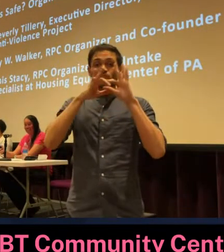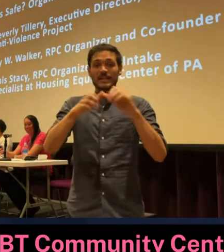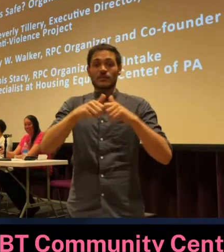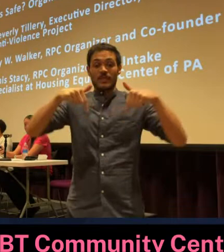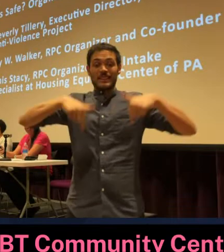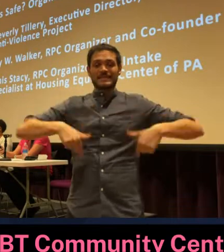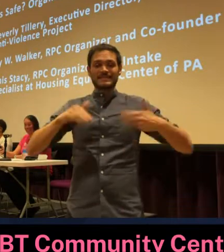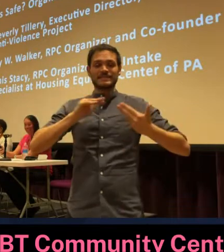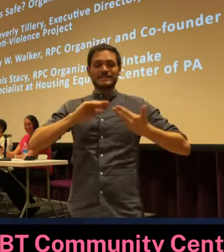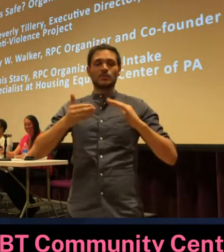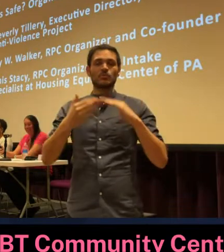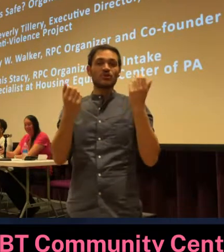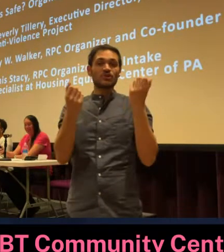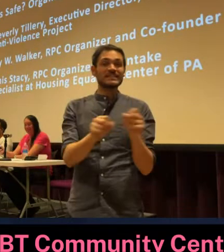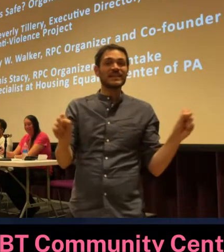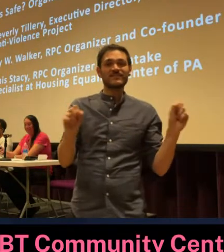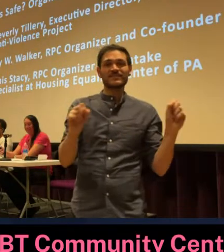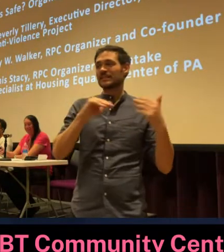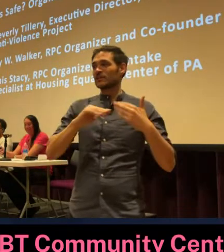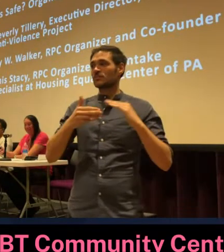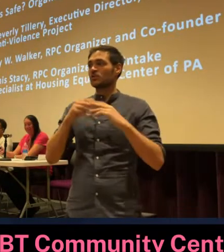community safety and community care?